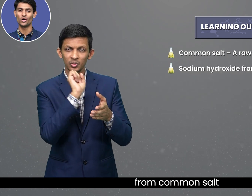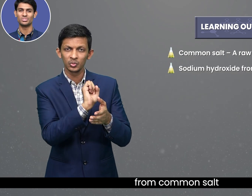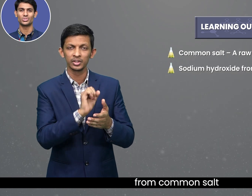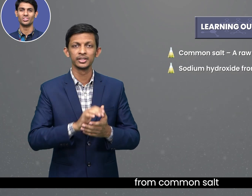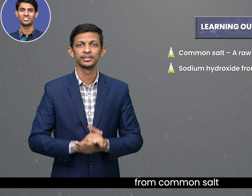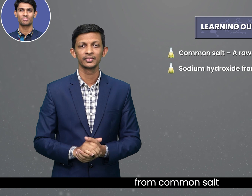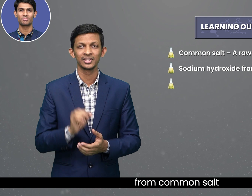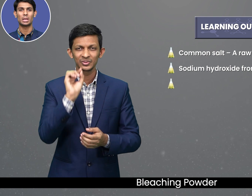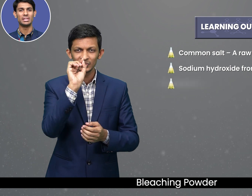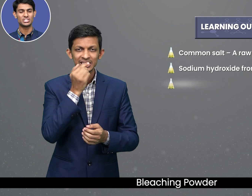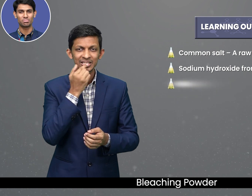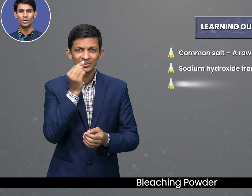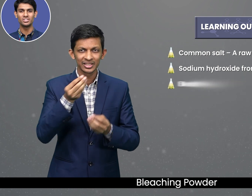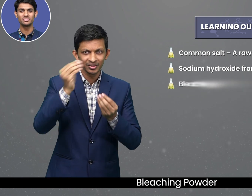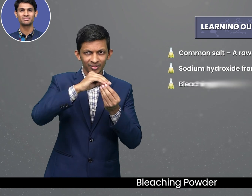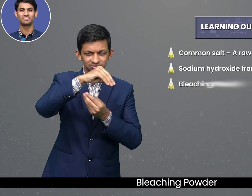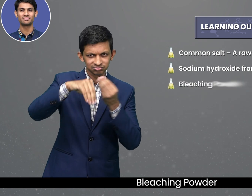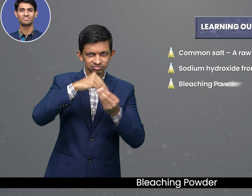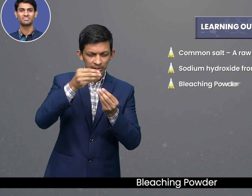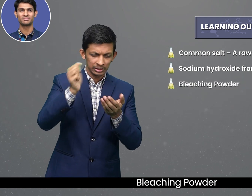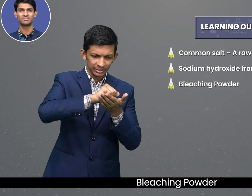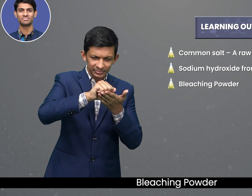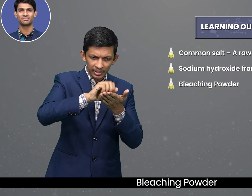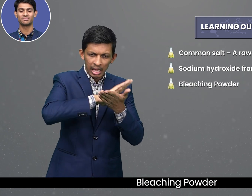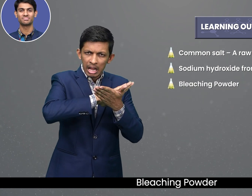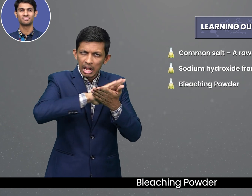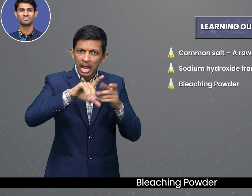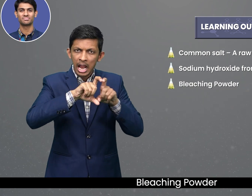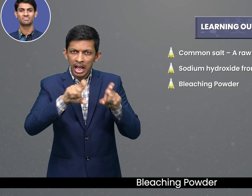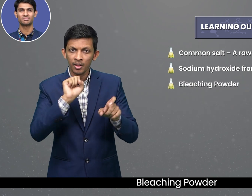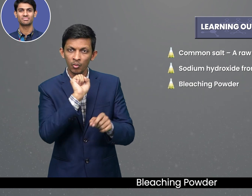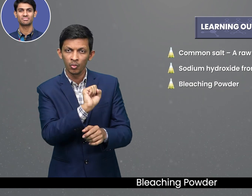from common salt. Bleaching powder,